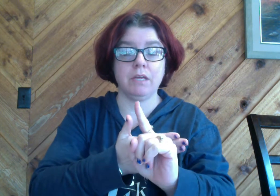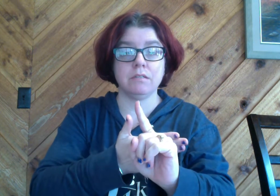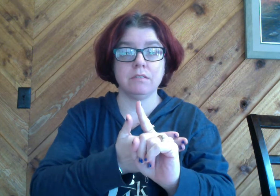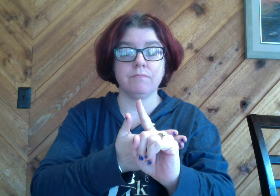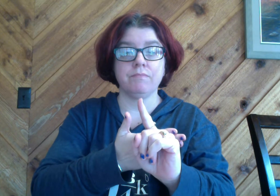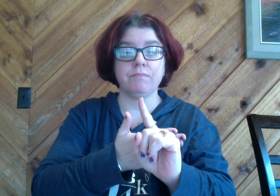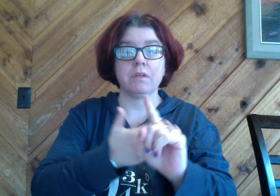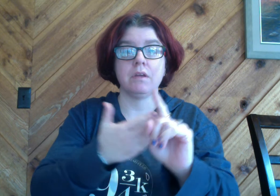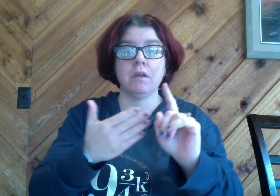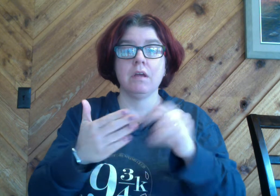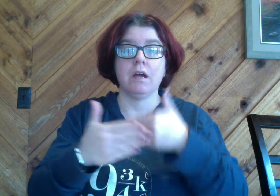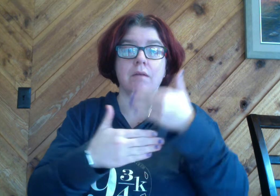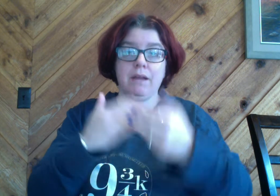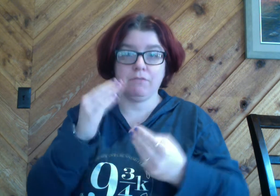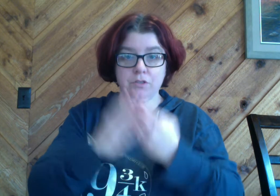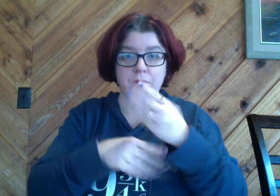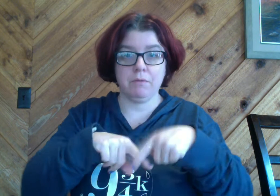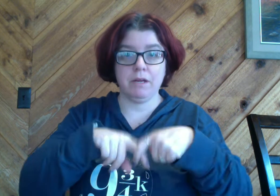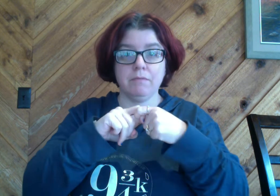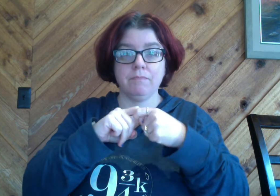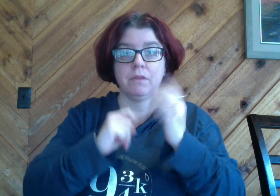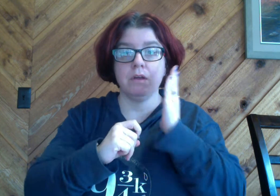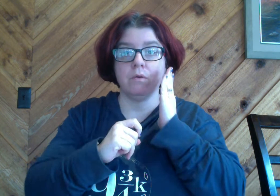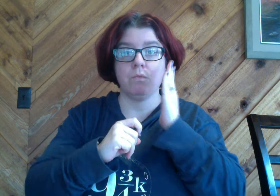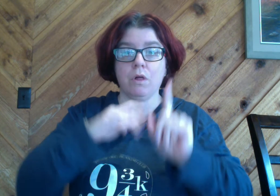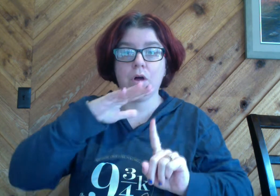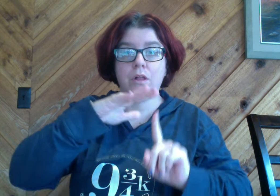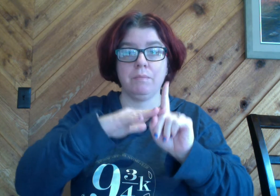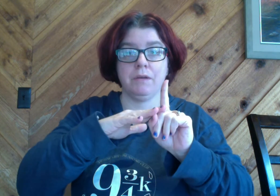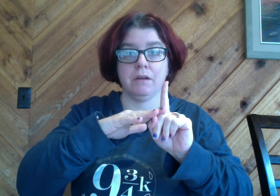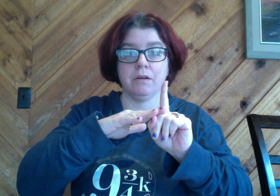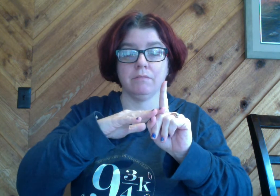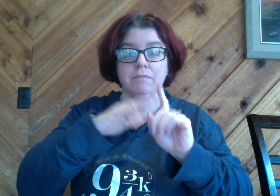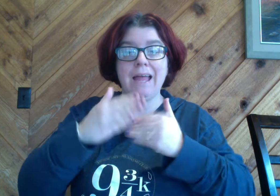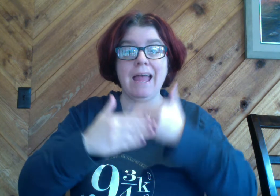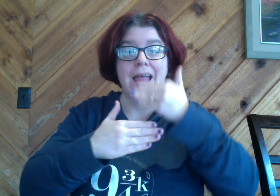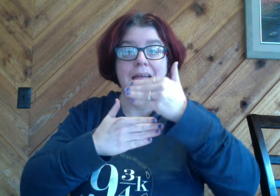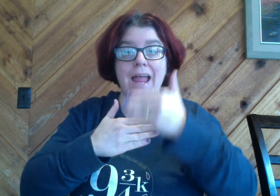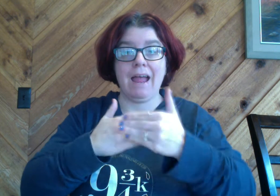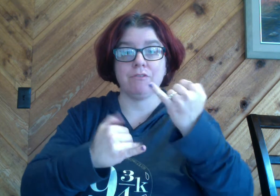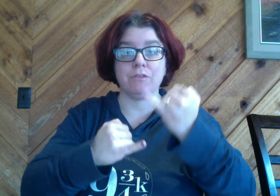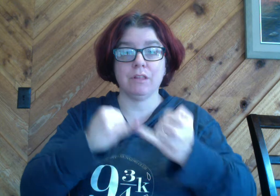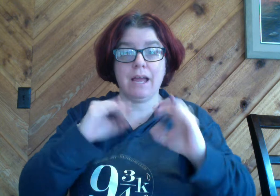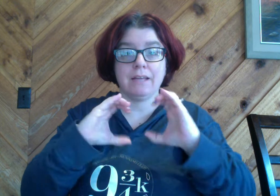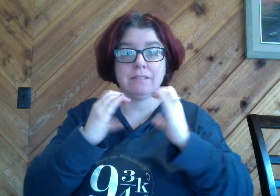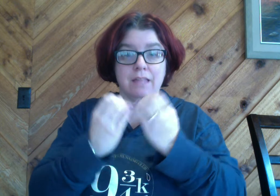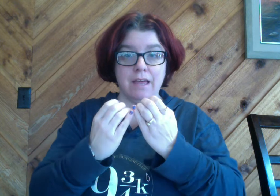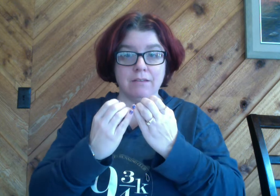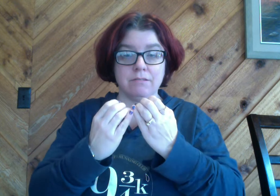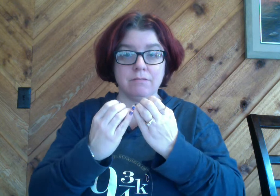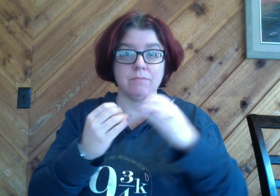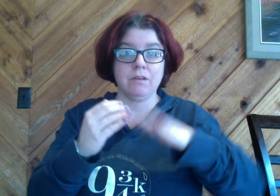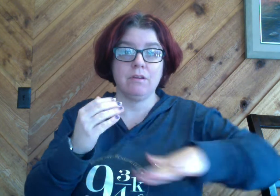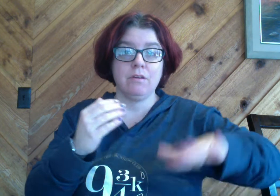weeks after spring break, will all appear after the last class